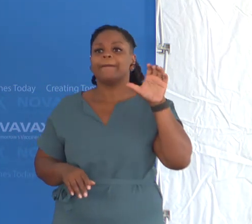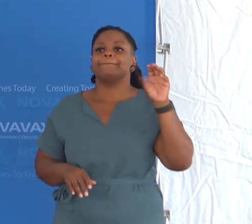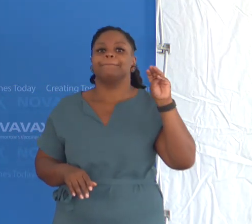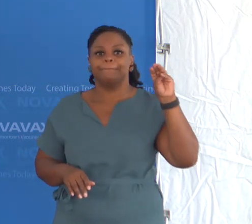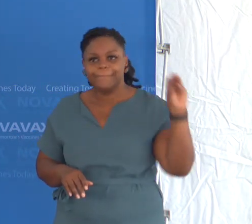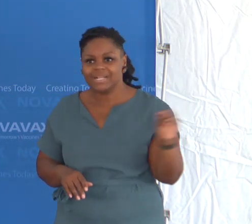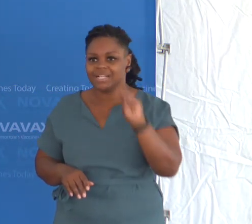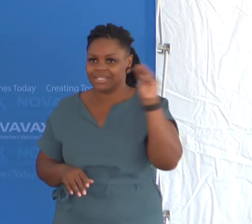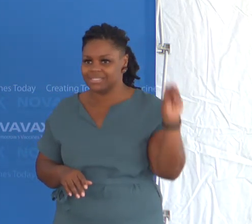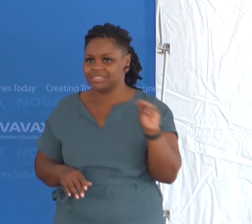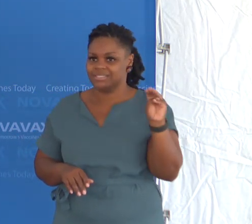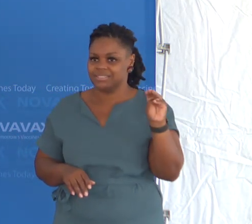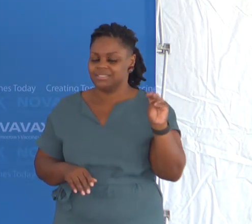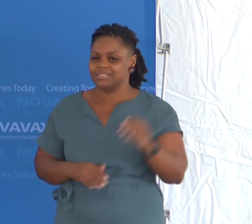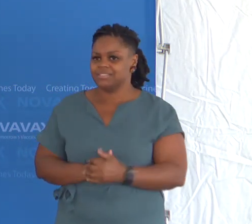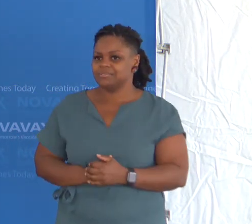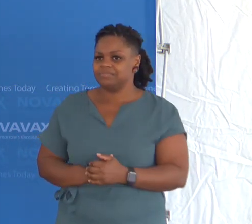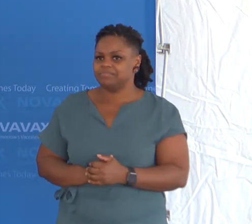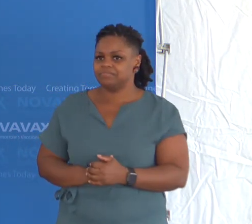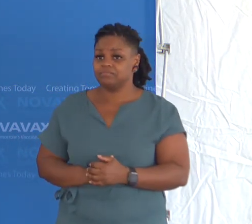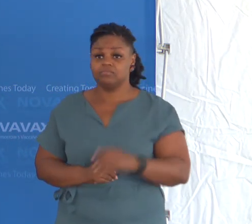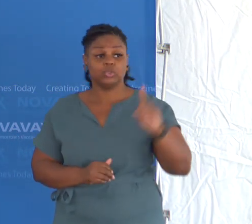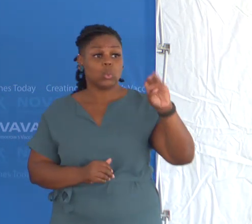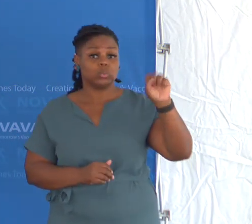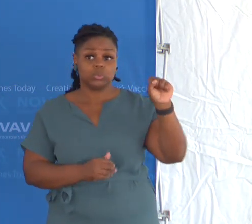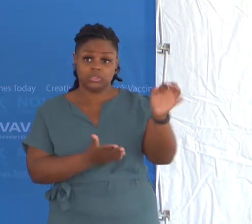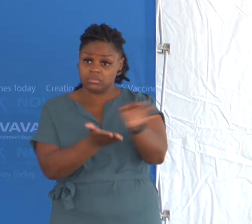as late this year, early next year.